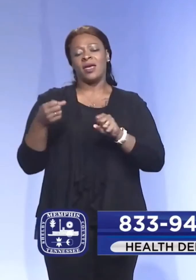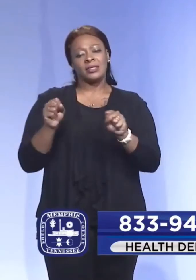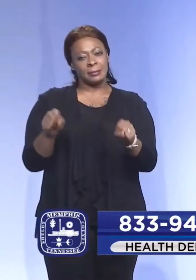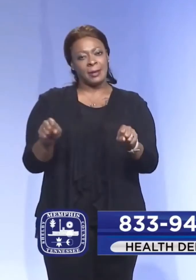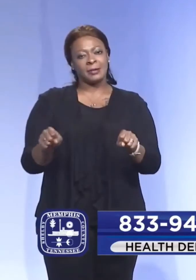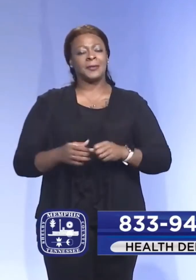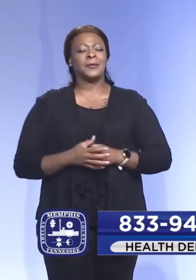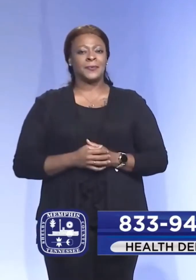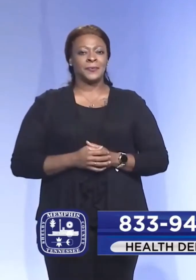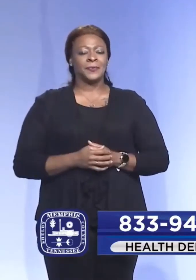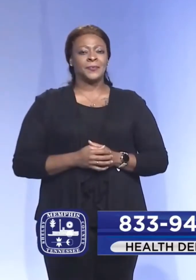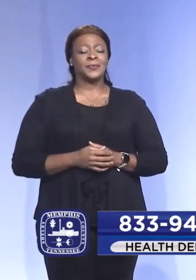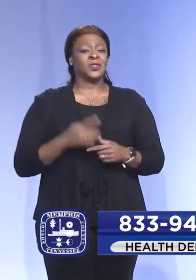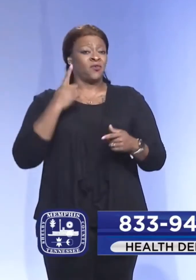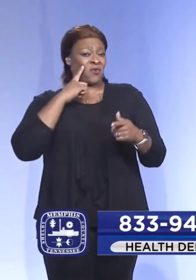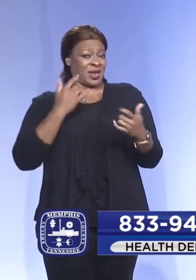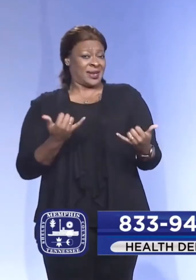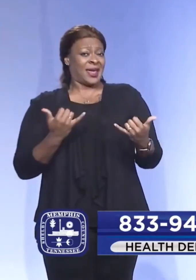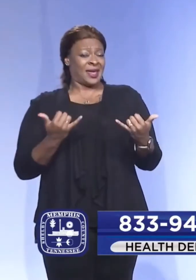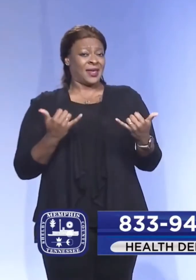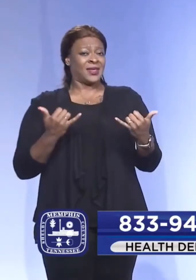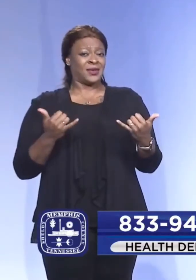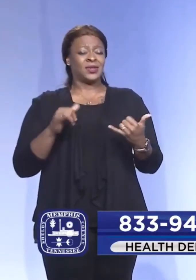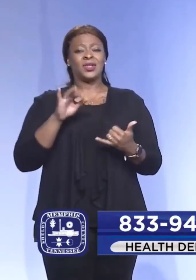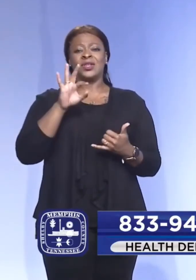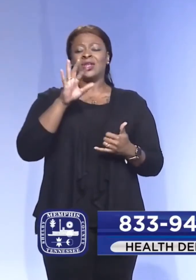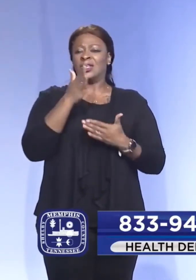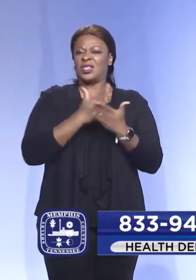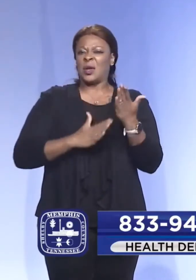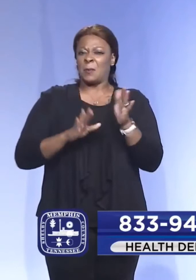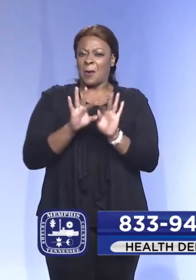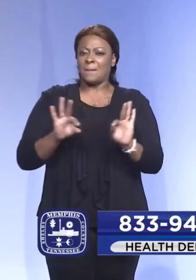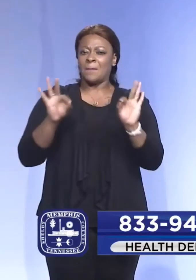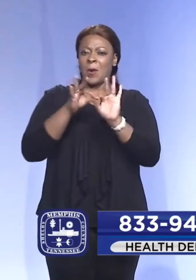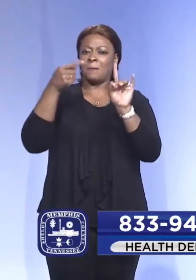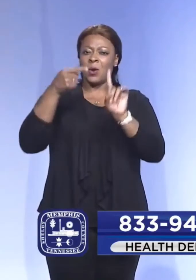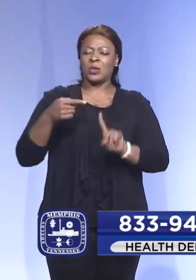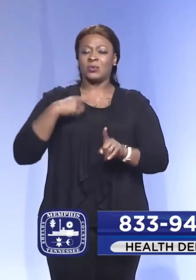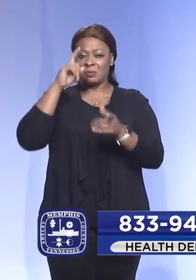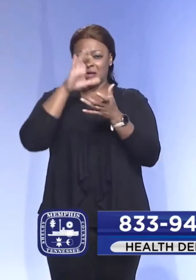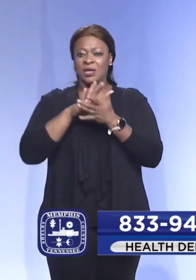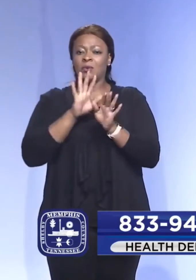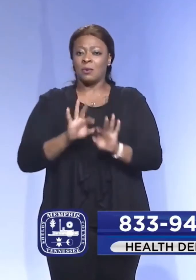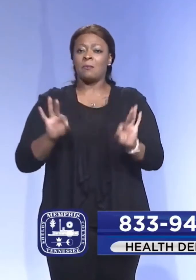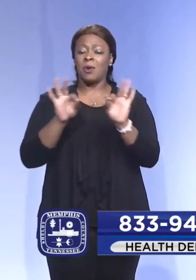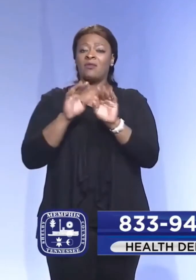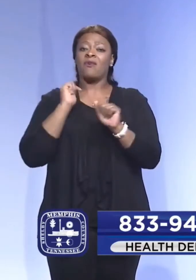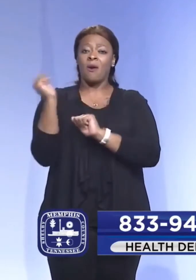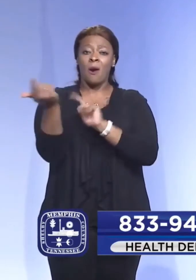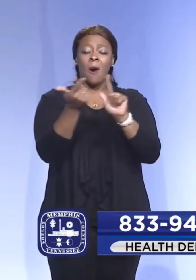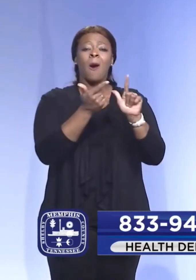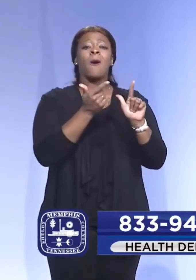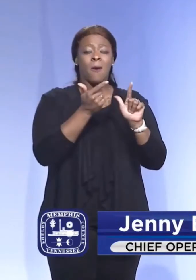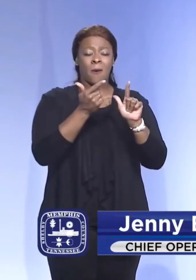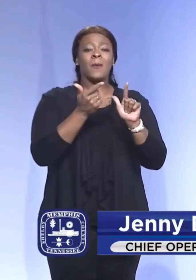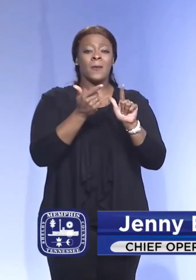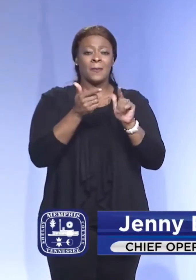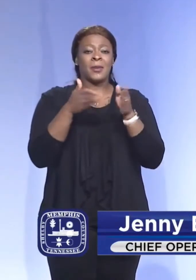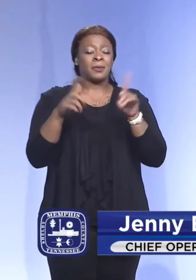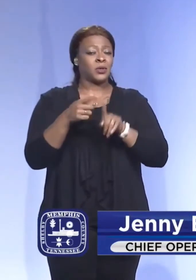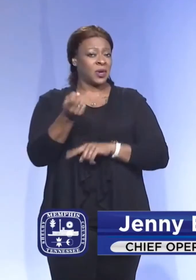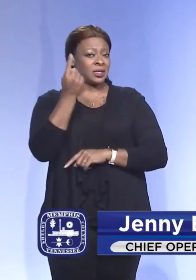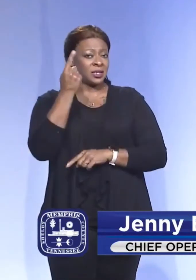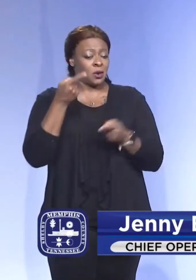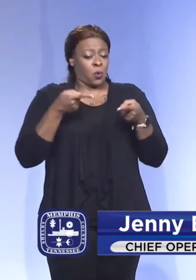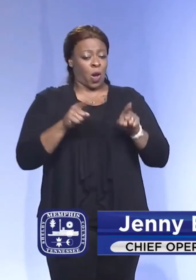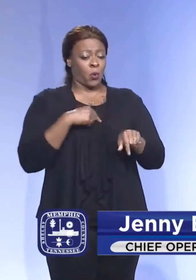can. So in the meantime, there's a few key points that we believe it's important for the public to understand while